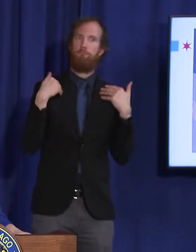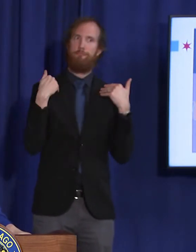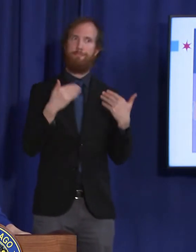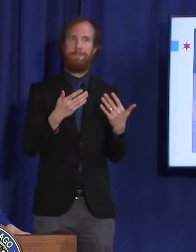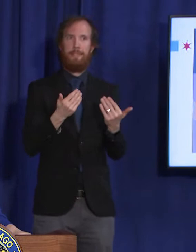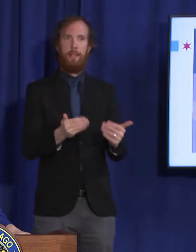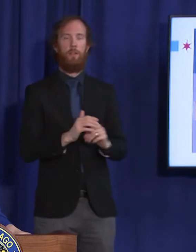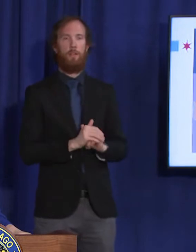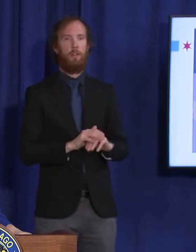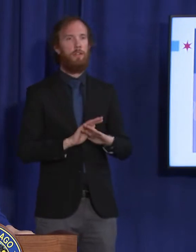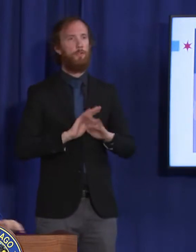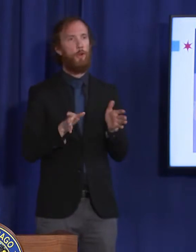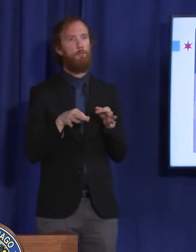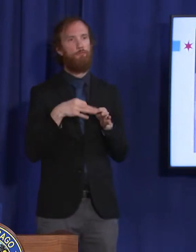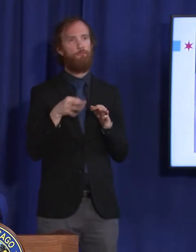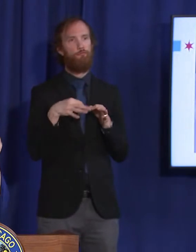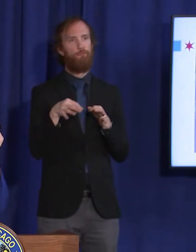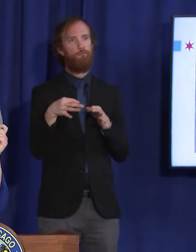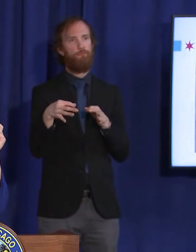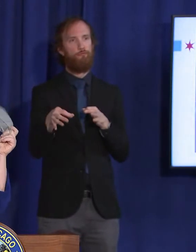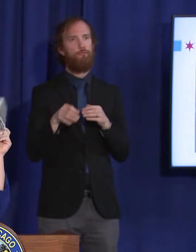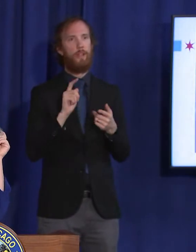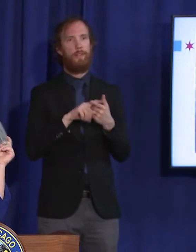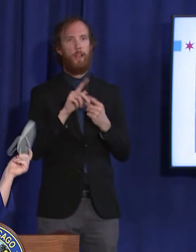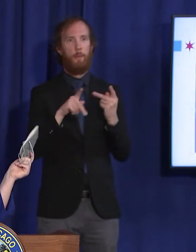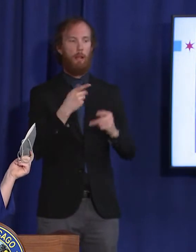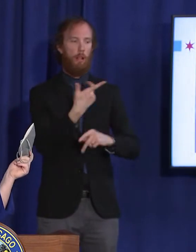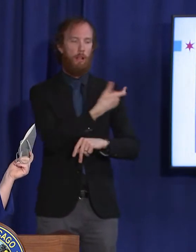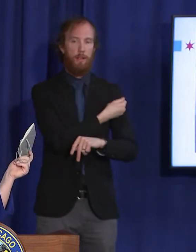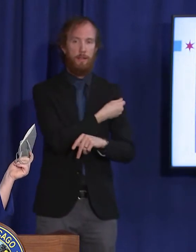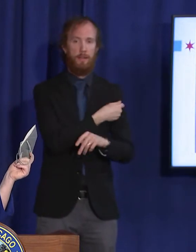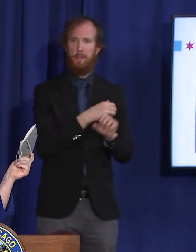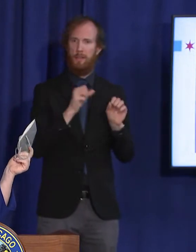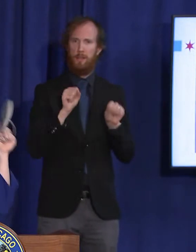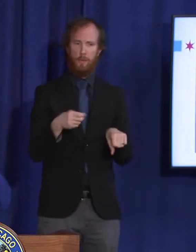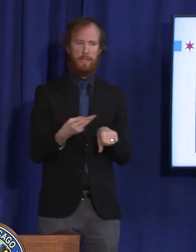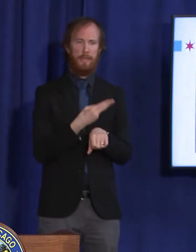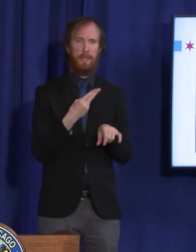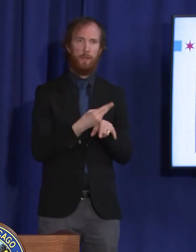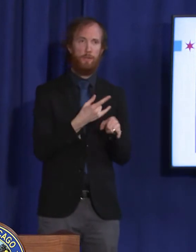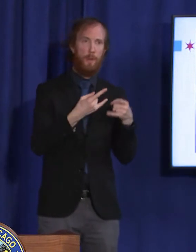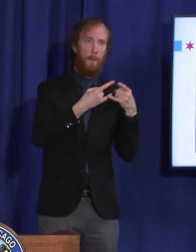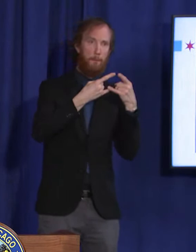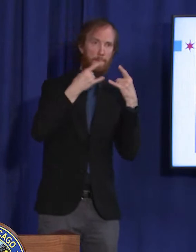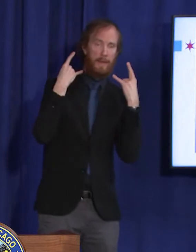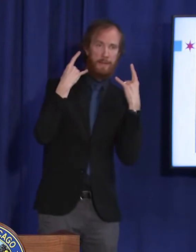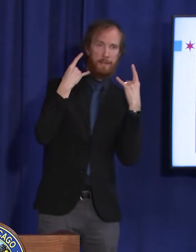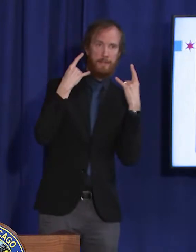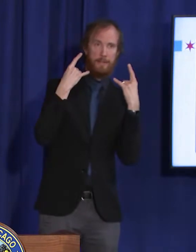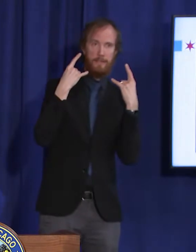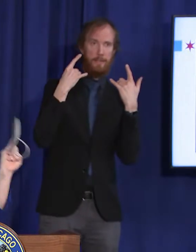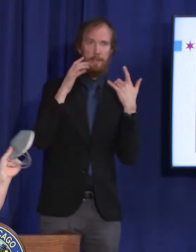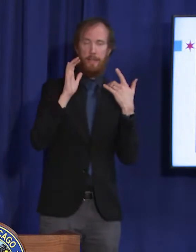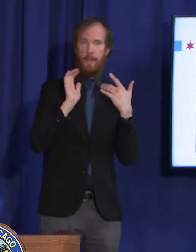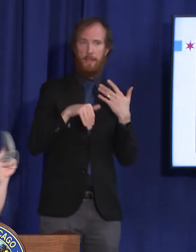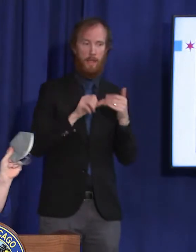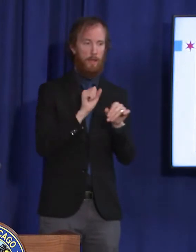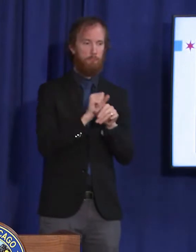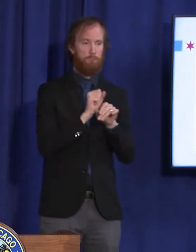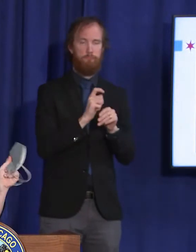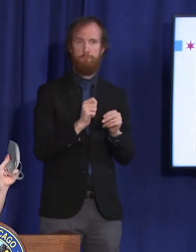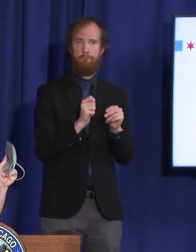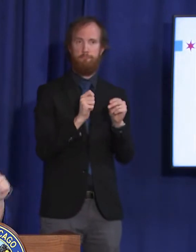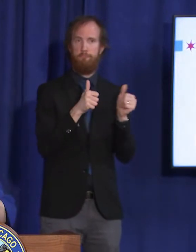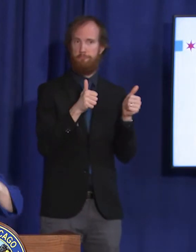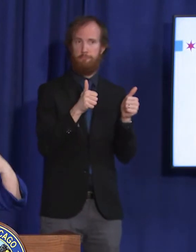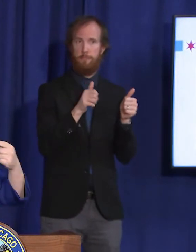not wait for any potential surge. We can put a mask on and have it take effect right away. That's the nice thing